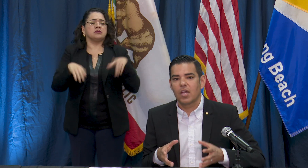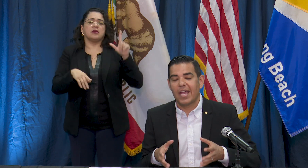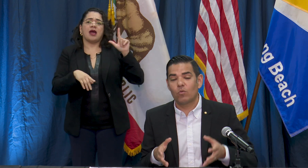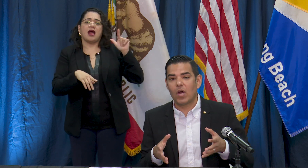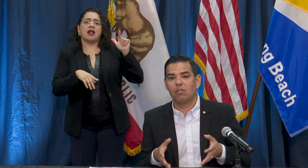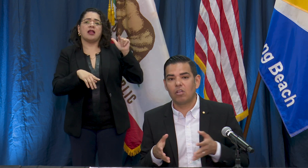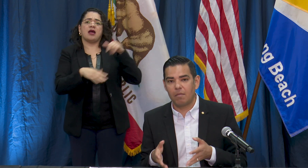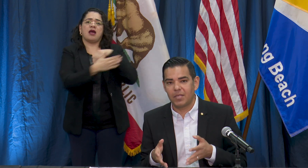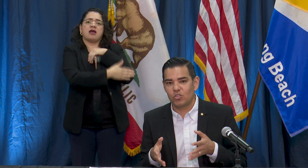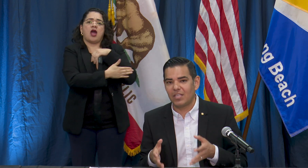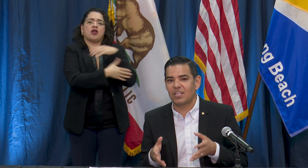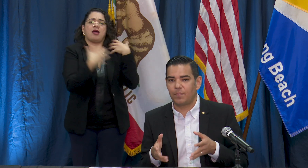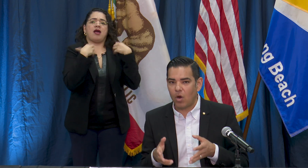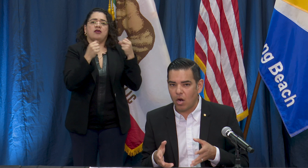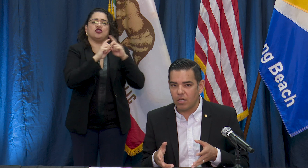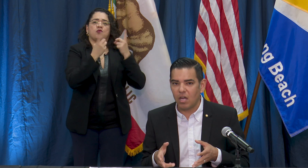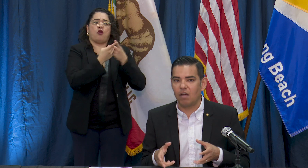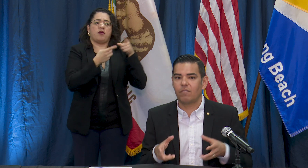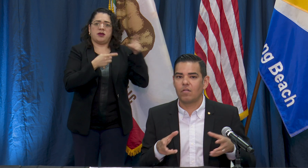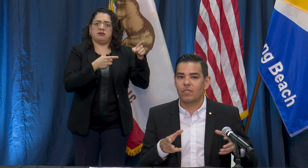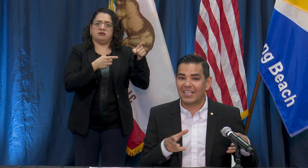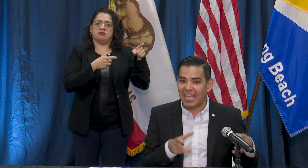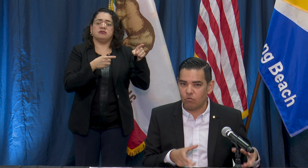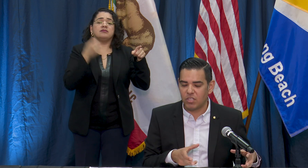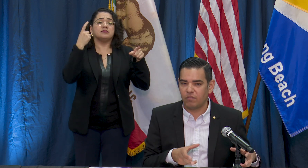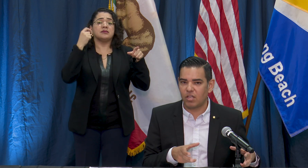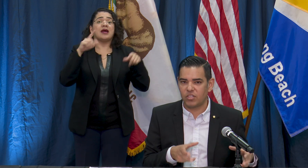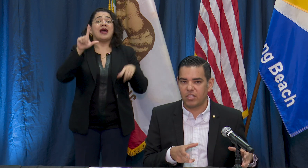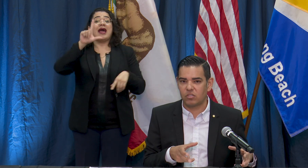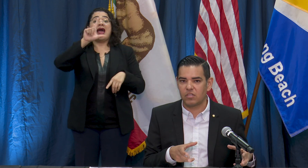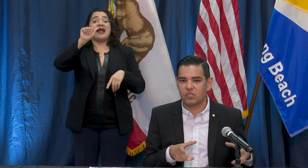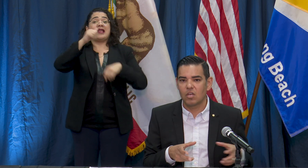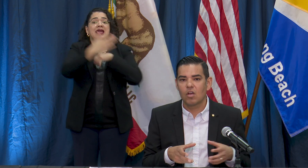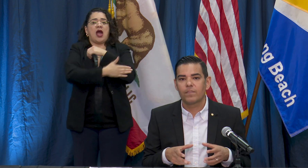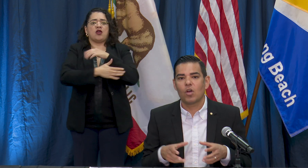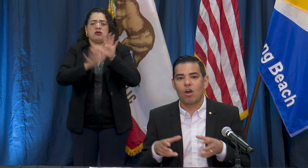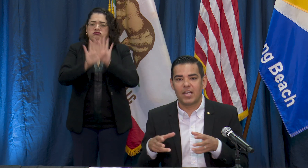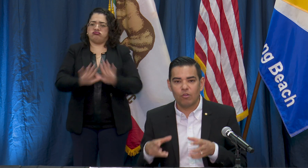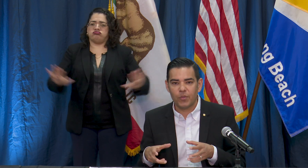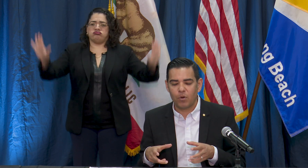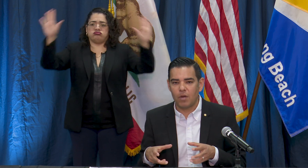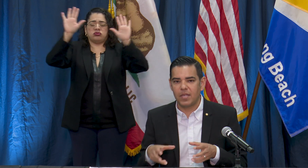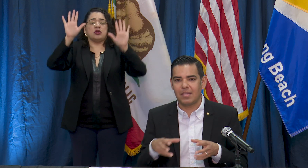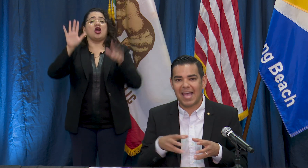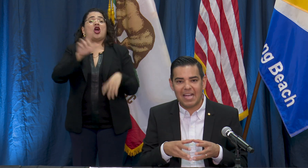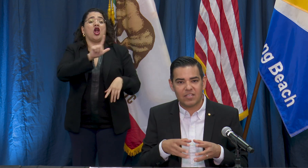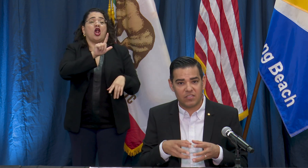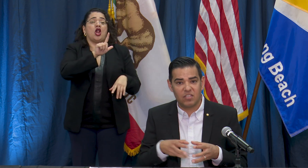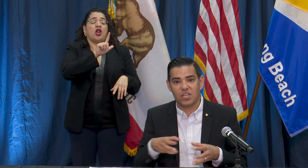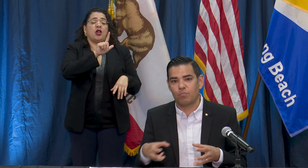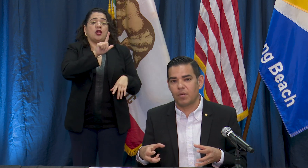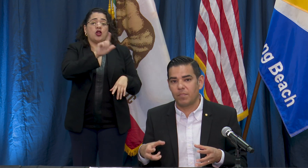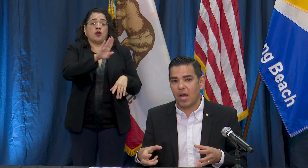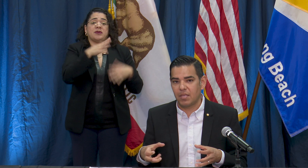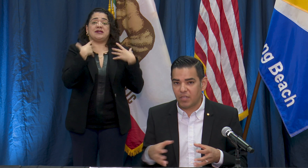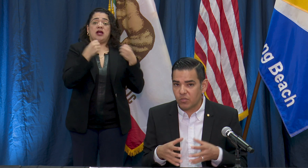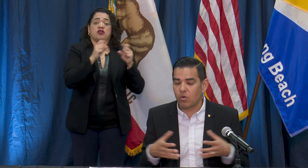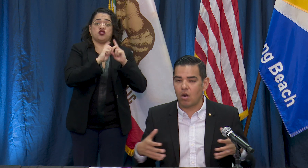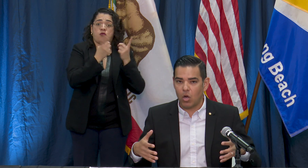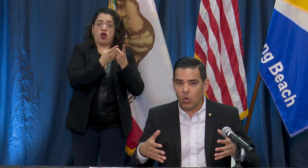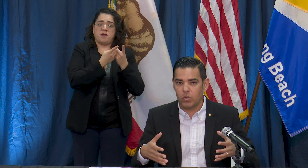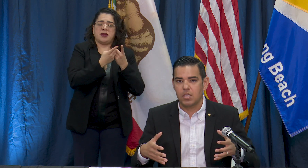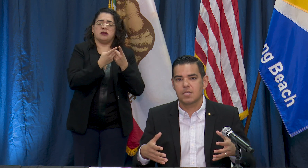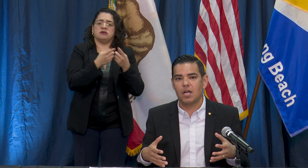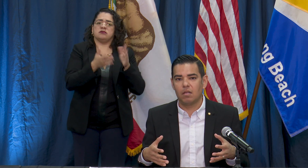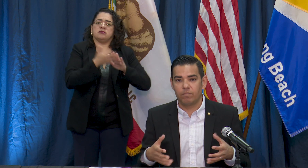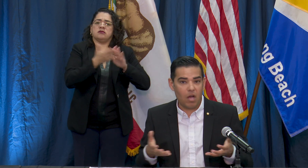Angeles. And while Long Beach is a part of the County of Los Angeles, our health department acts as a separate body because we're